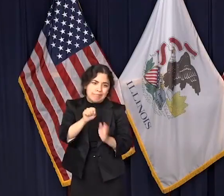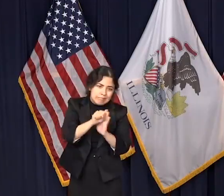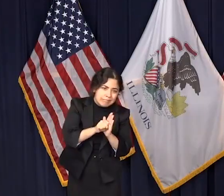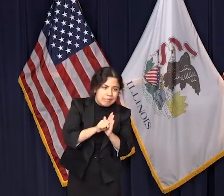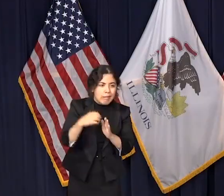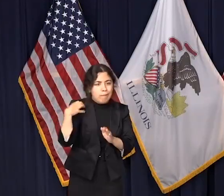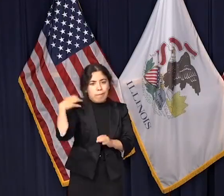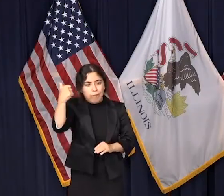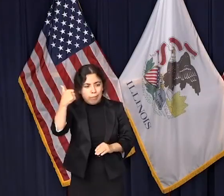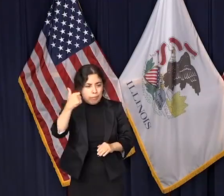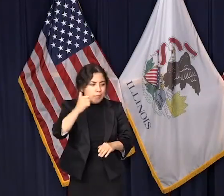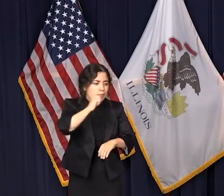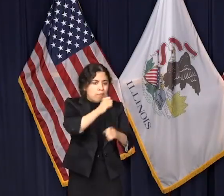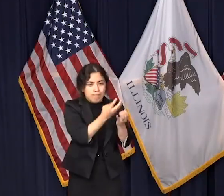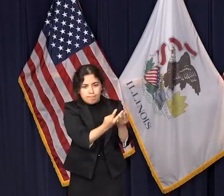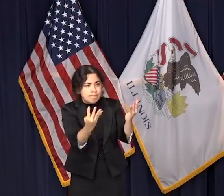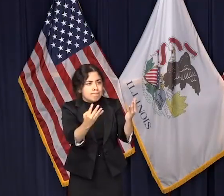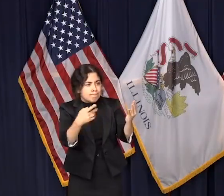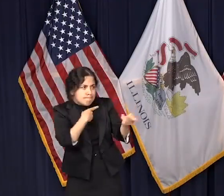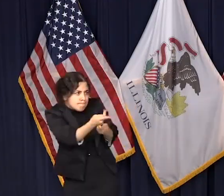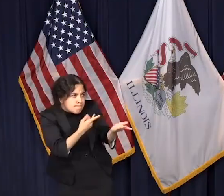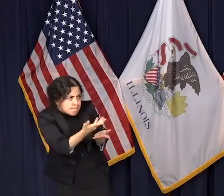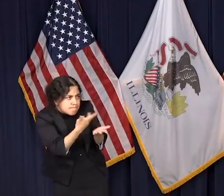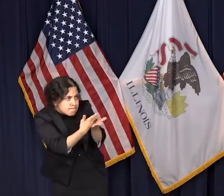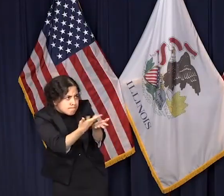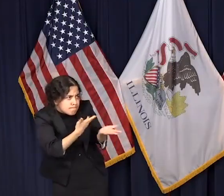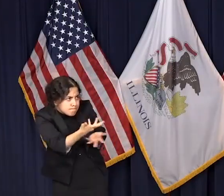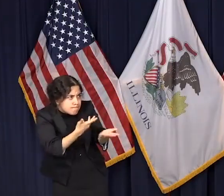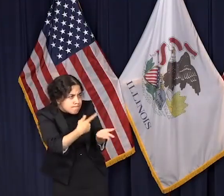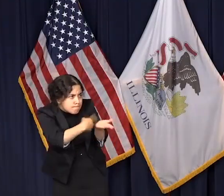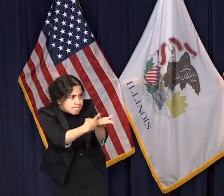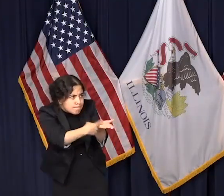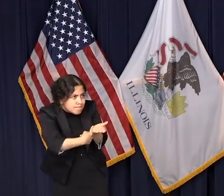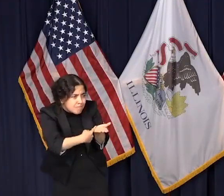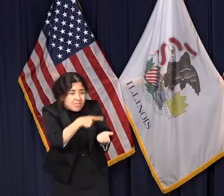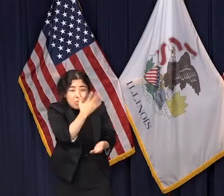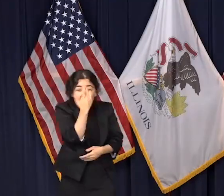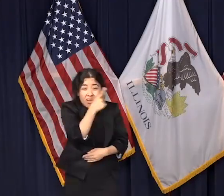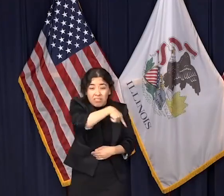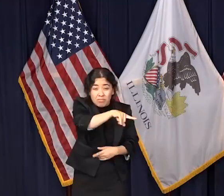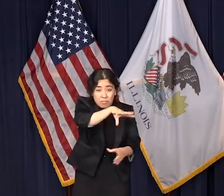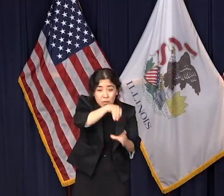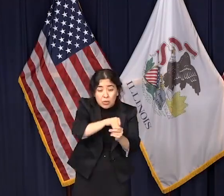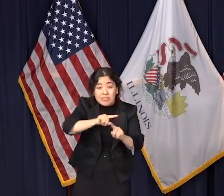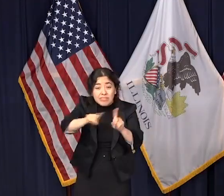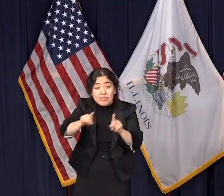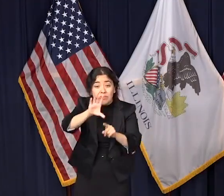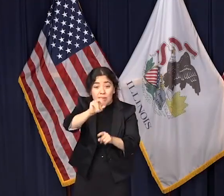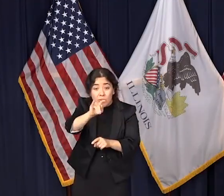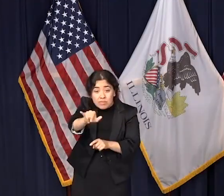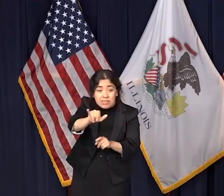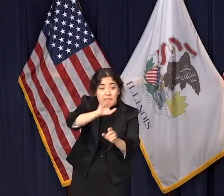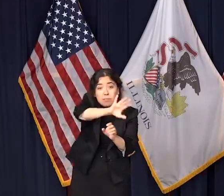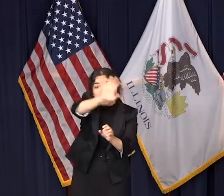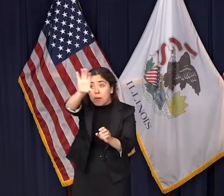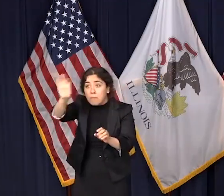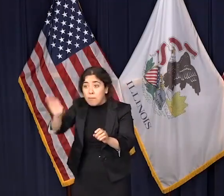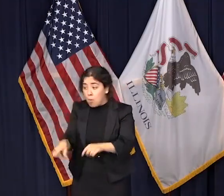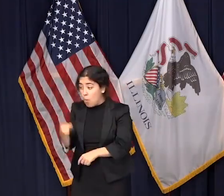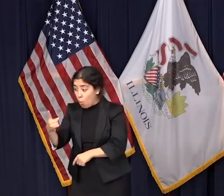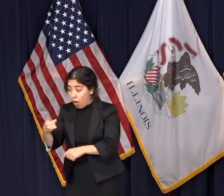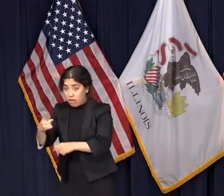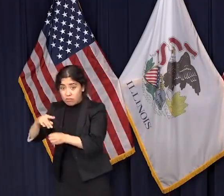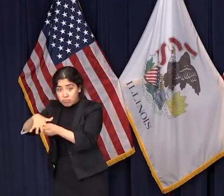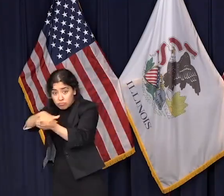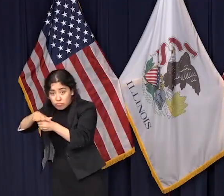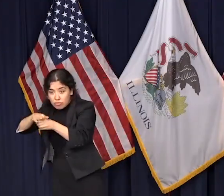locally, because, you know, regions include a number of counties. We don't want any one single county to drive a whole region,